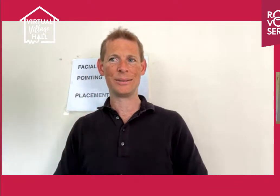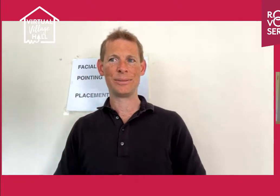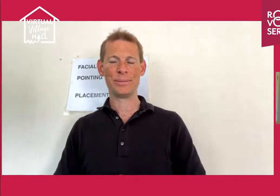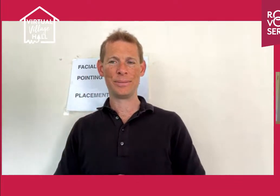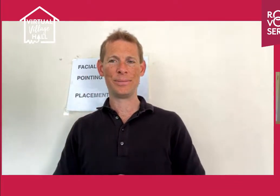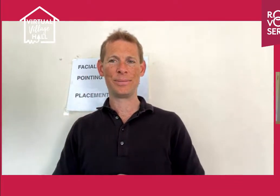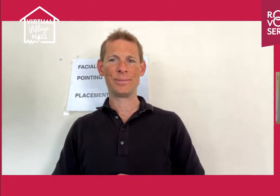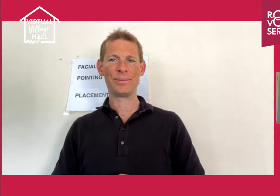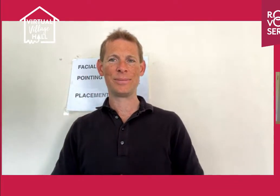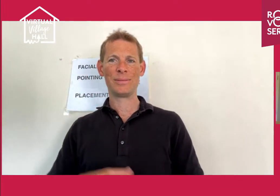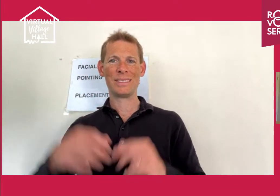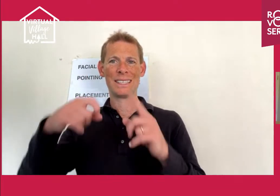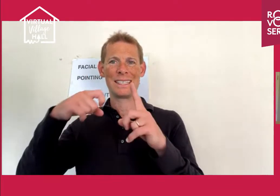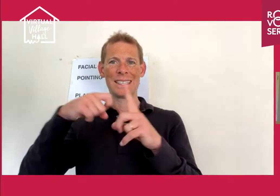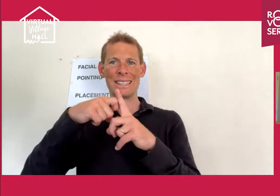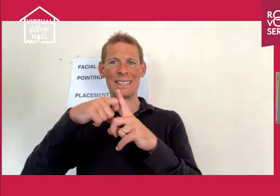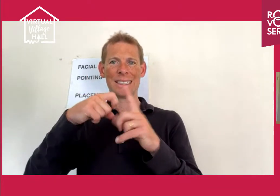Number 9 repeated.